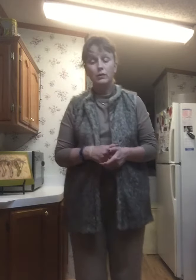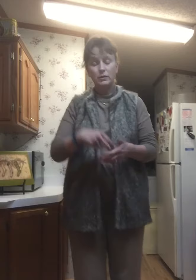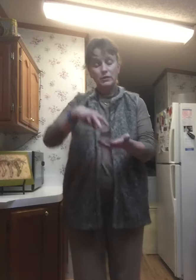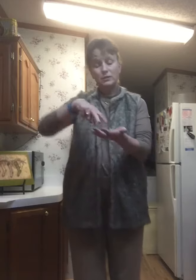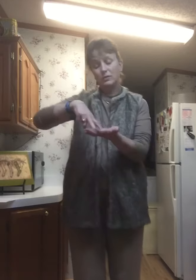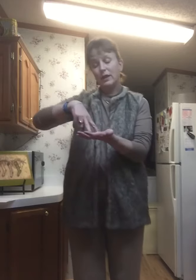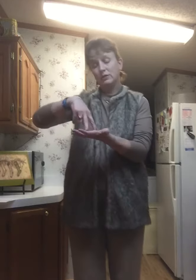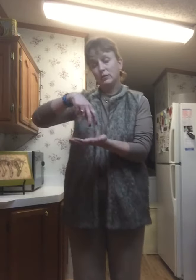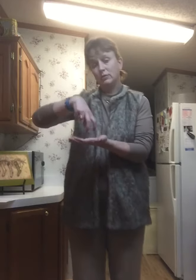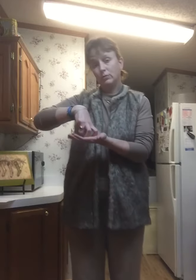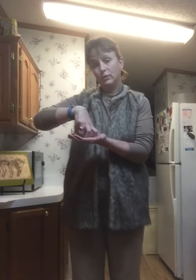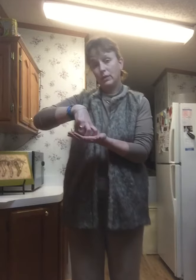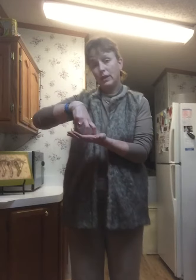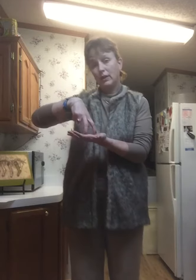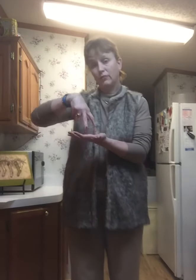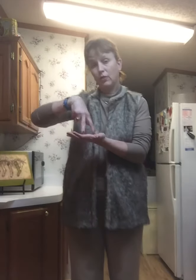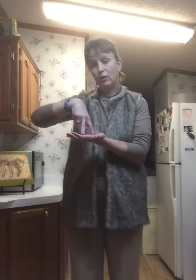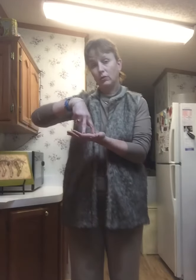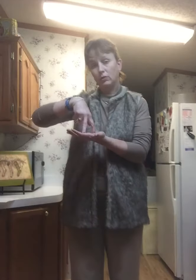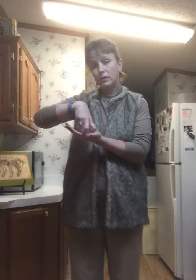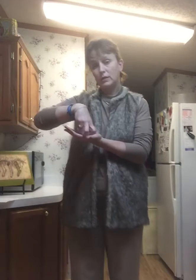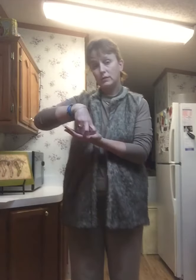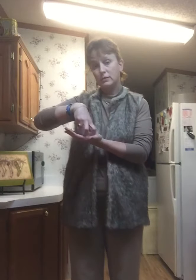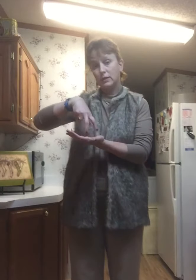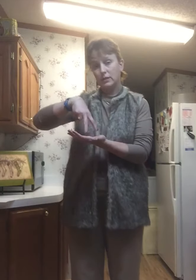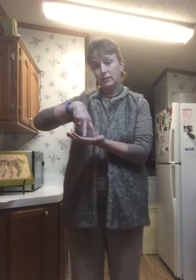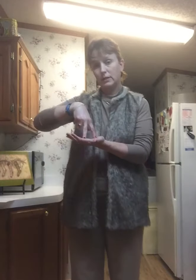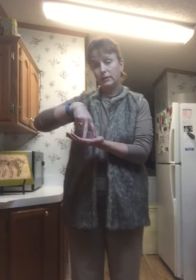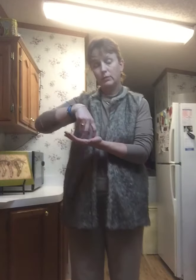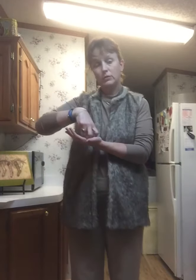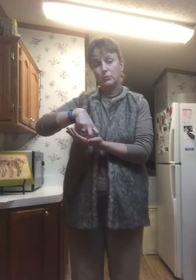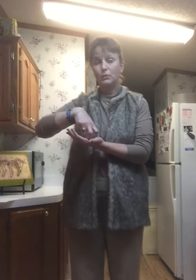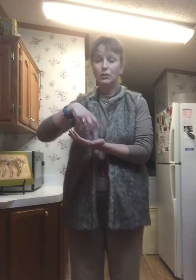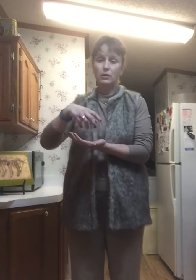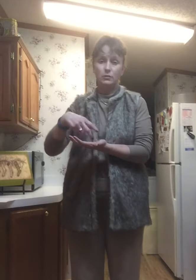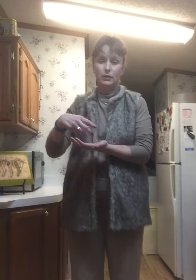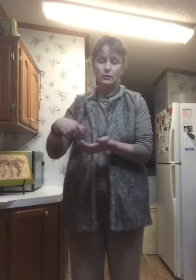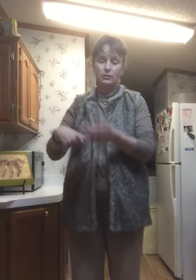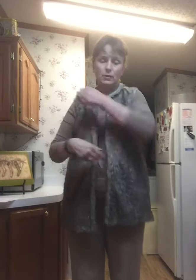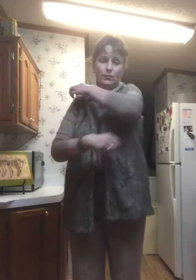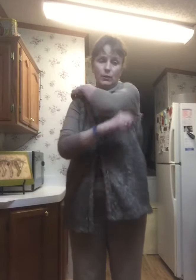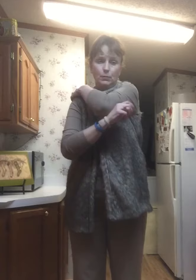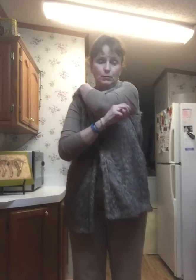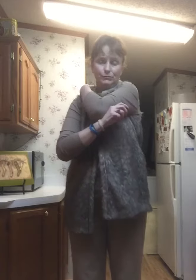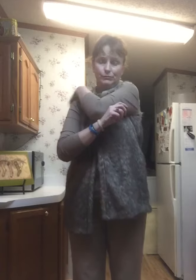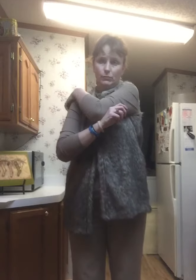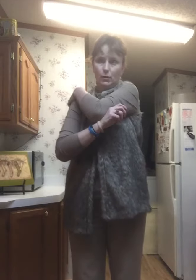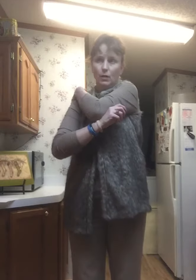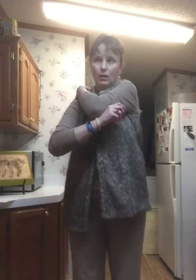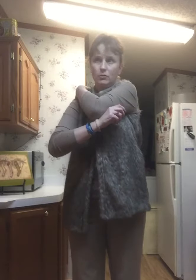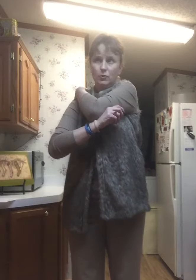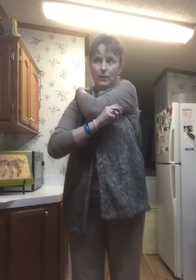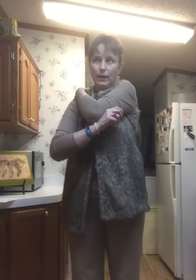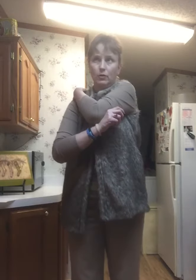This is actually how fall is like in sign language, but we're not going to do that because it's not very dramatic or